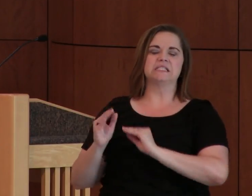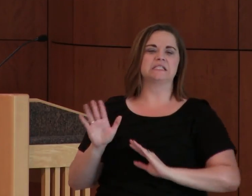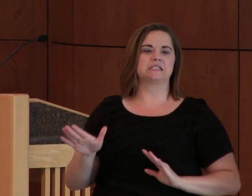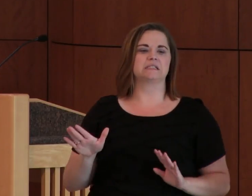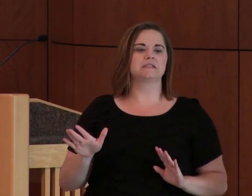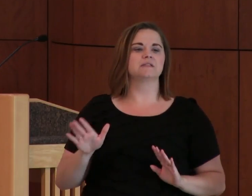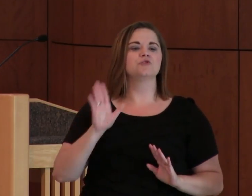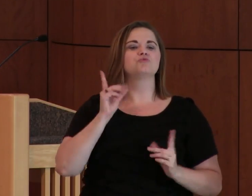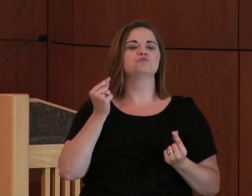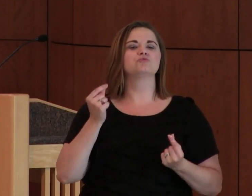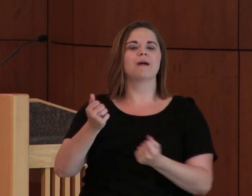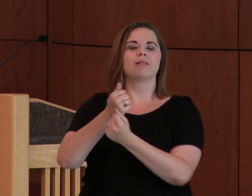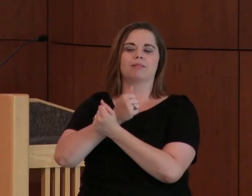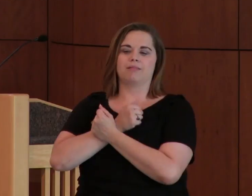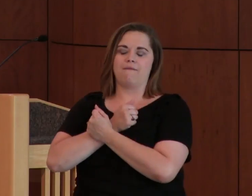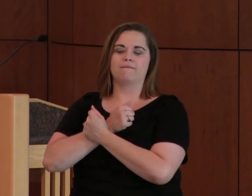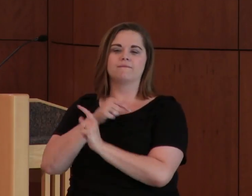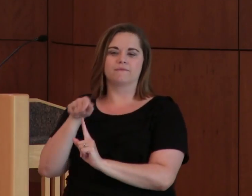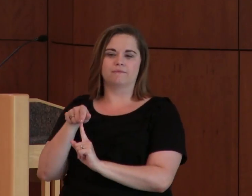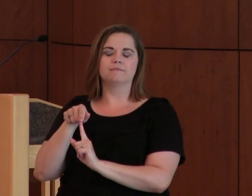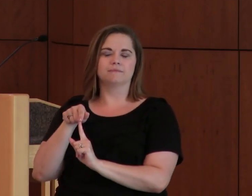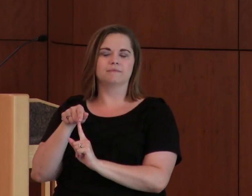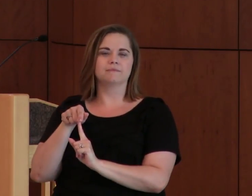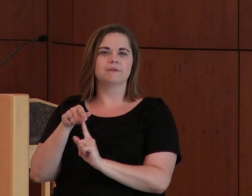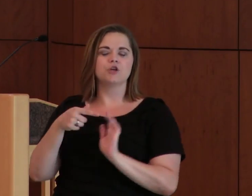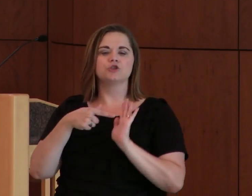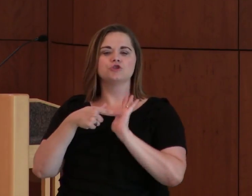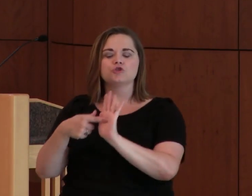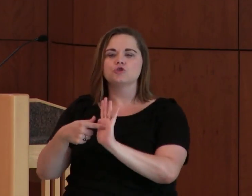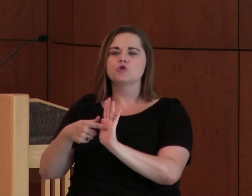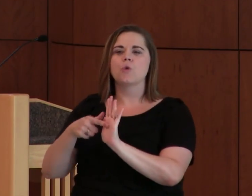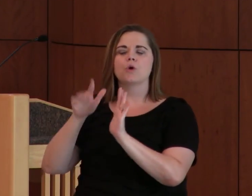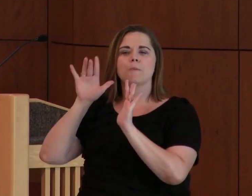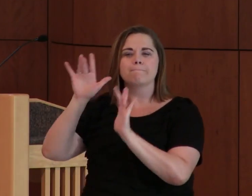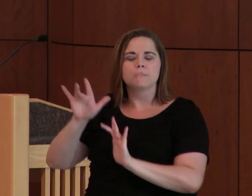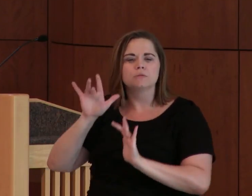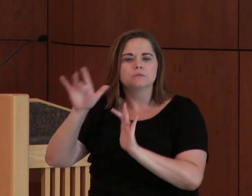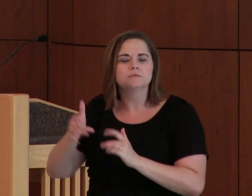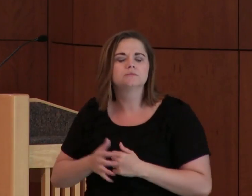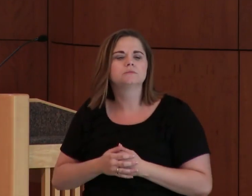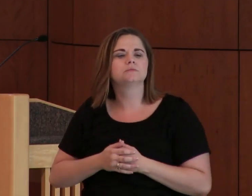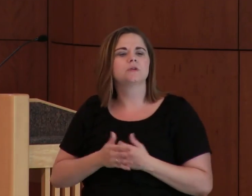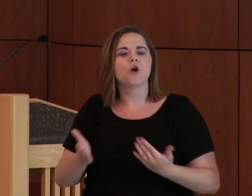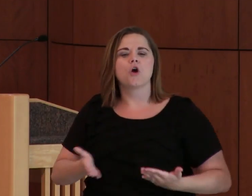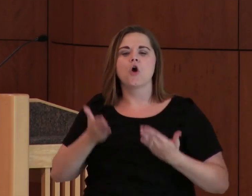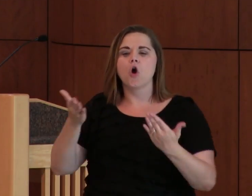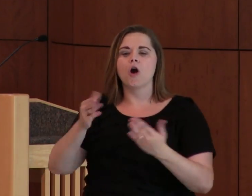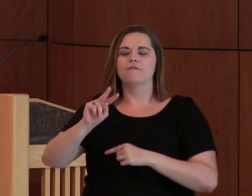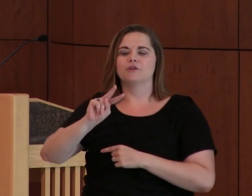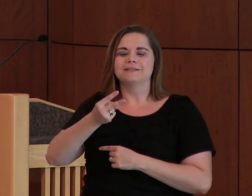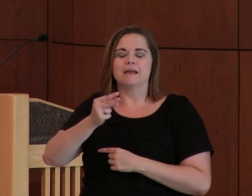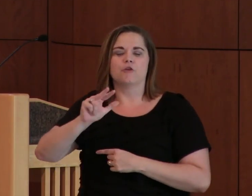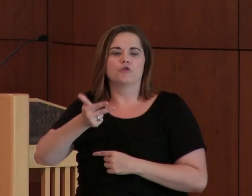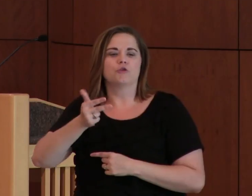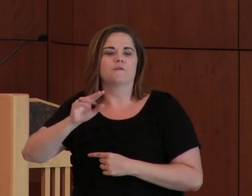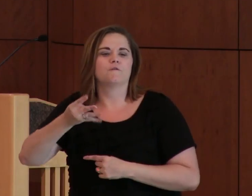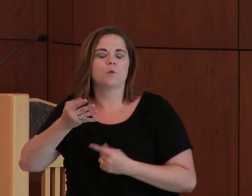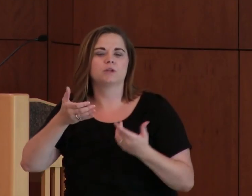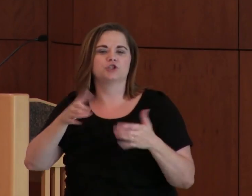her. Instead, show her mercy. Instead, offer second and third and fourth chances,